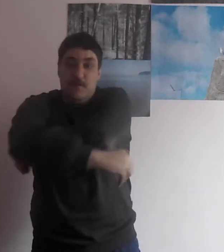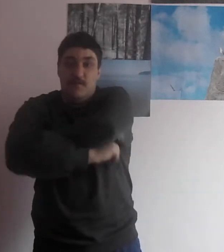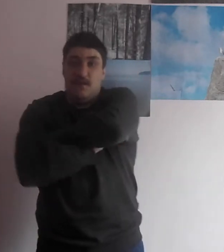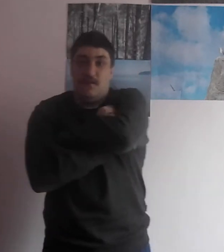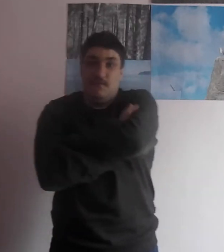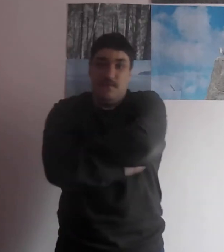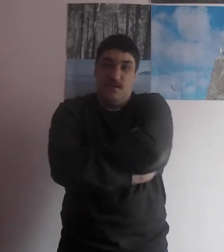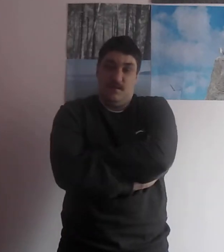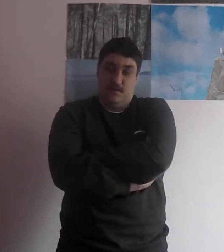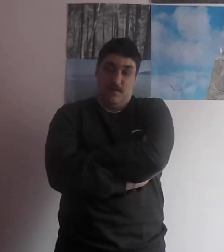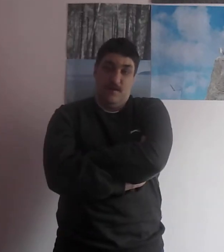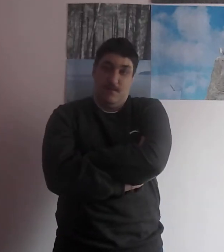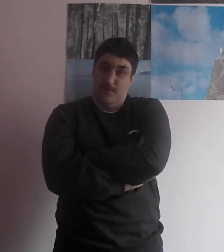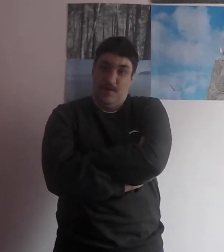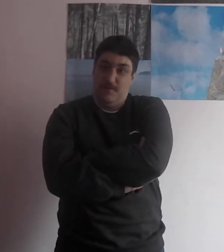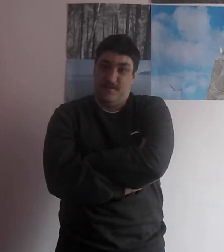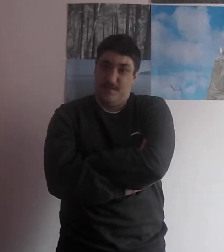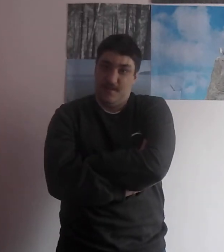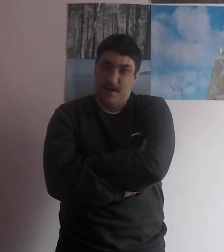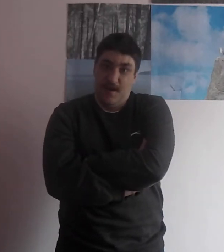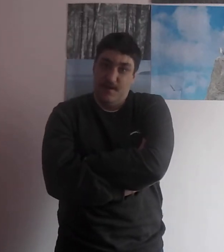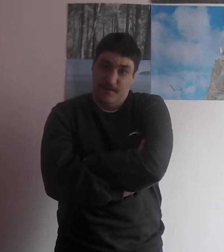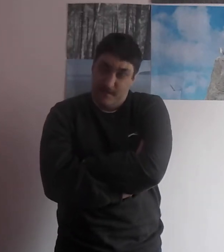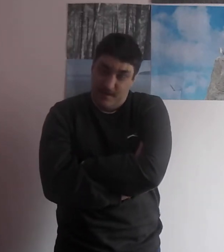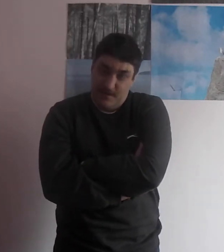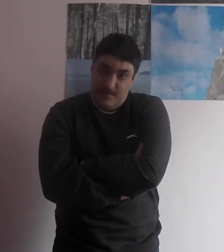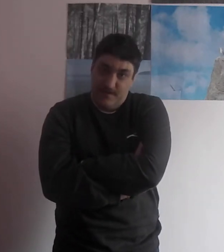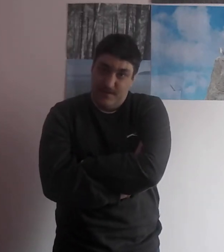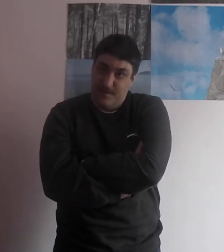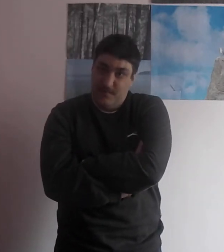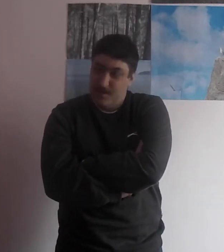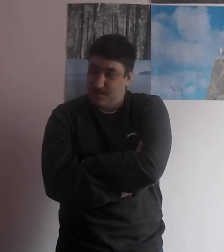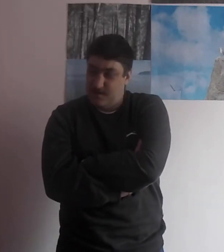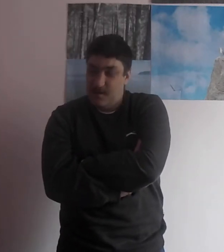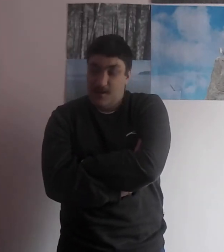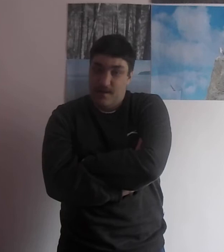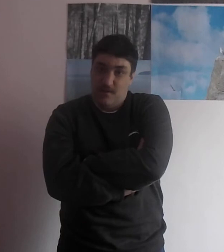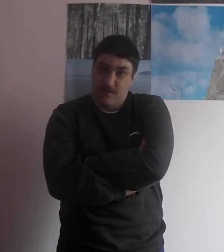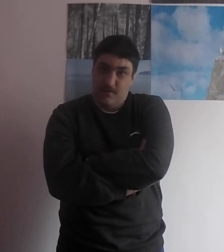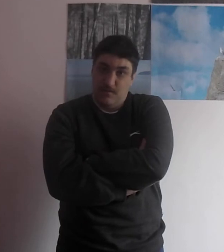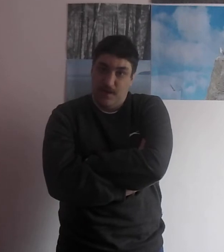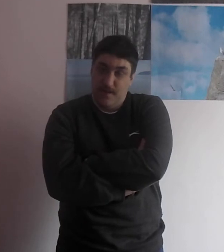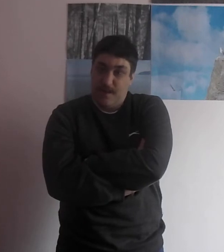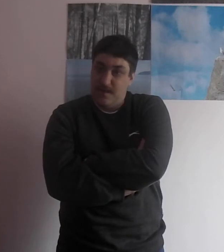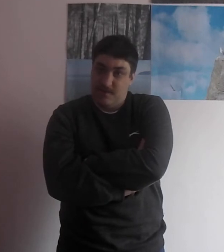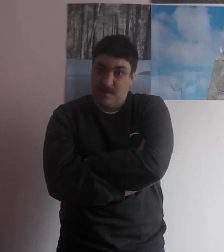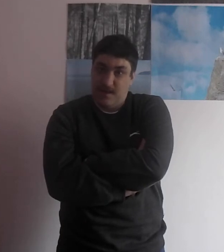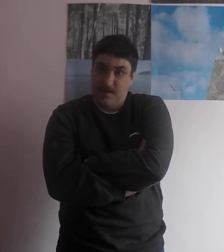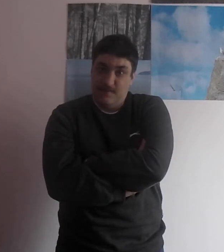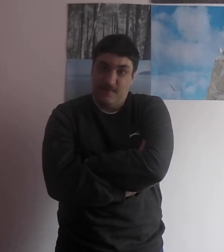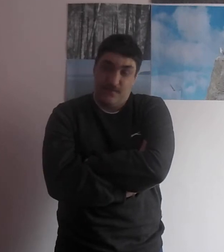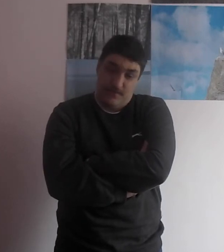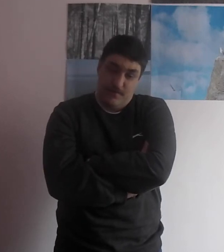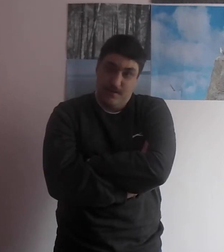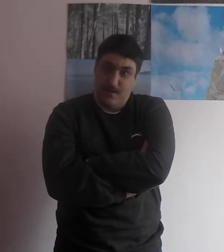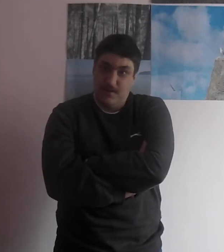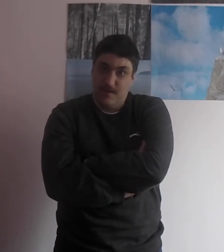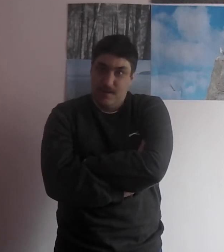I know the computer companies are doing it on purpose. I know that they're doing it because they want you to buy their games again for,